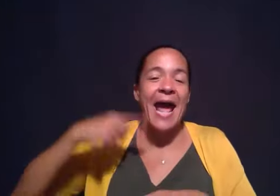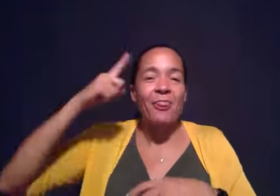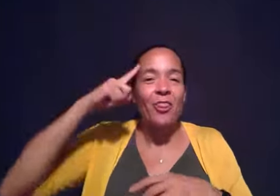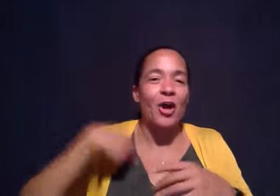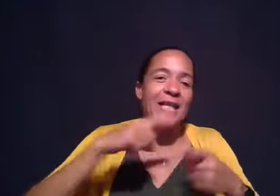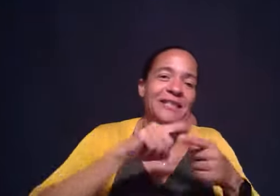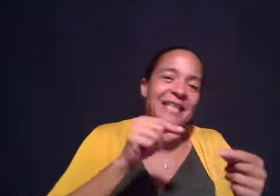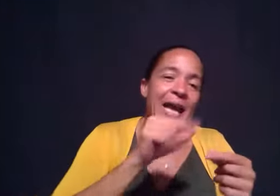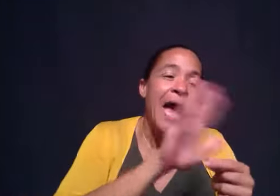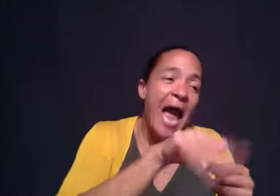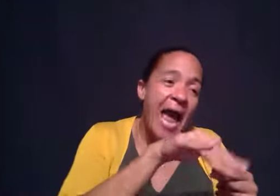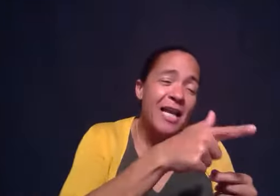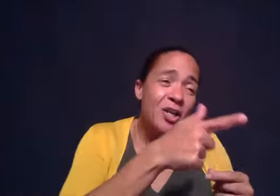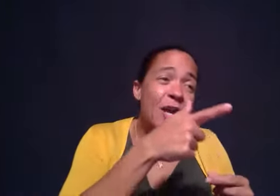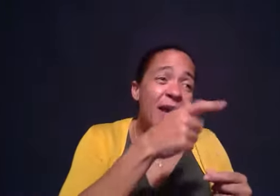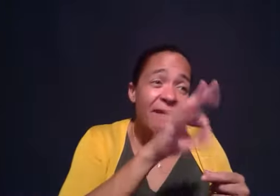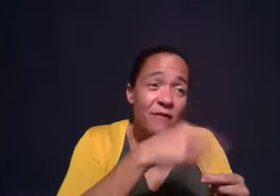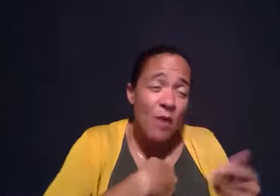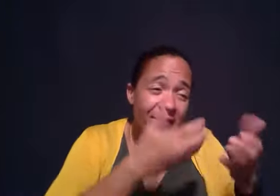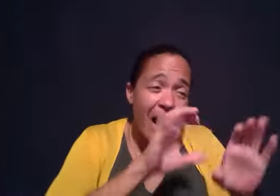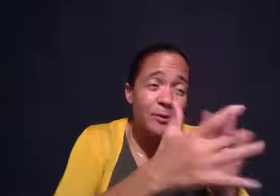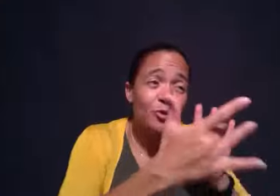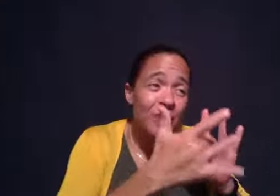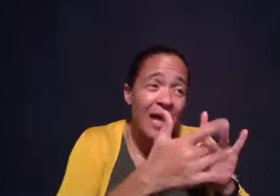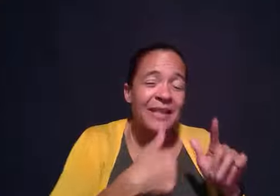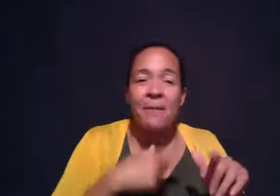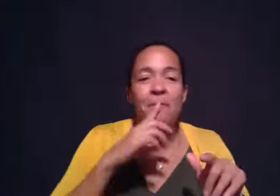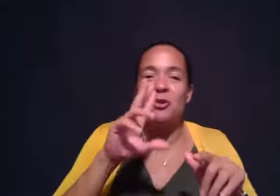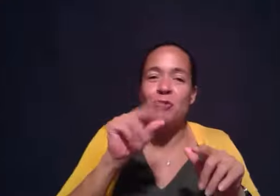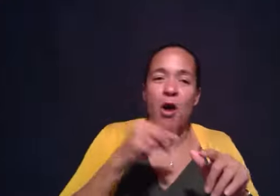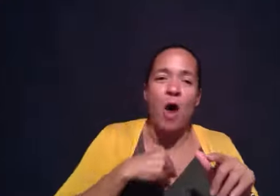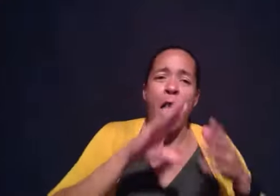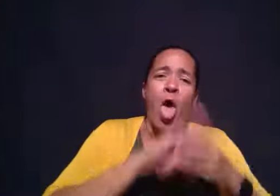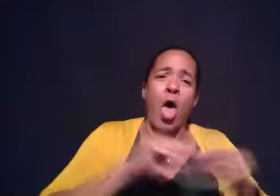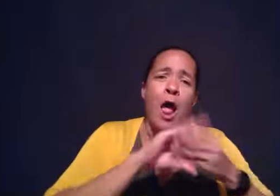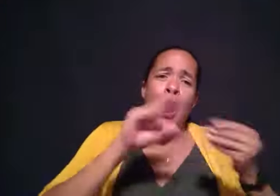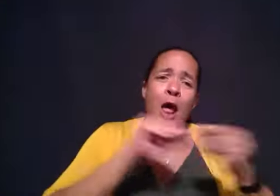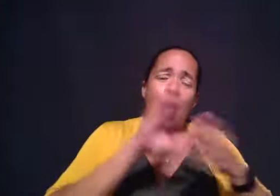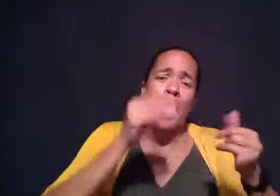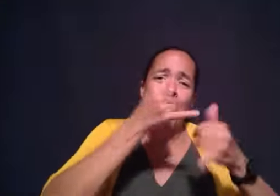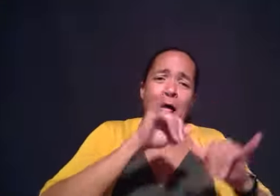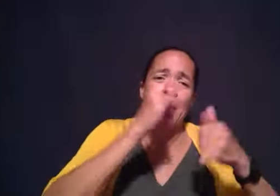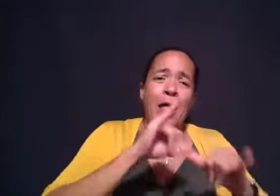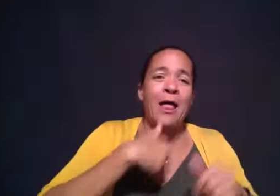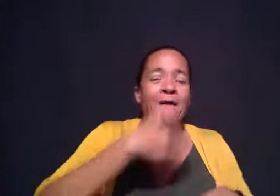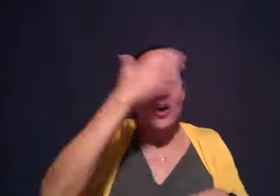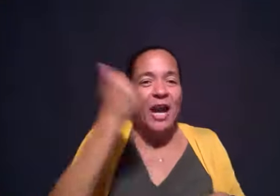gibberish, and then forgot to tell her my name and where I live. But anyway, I got a new